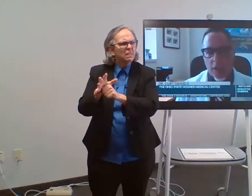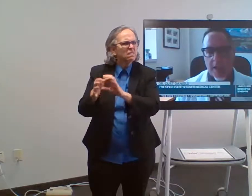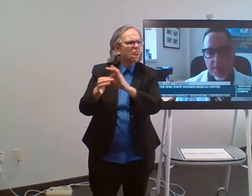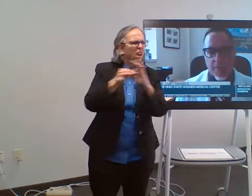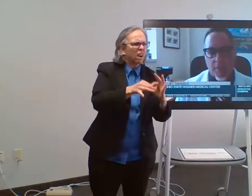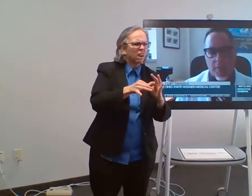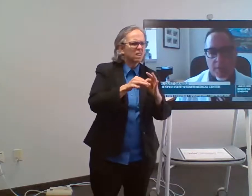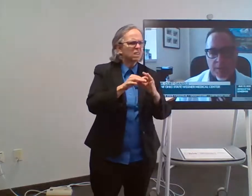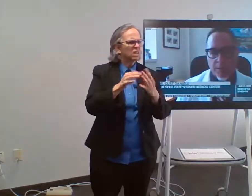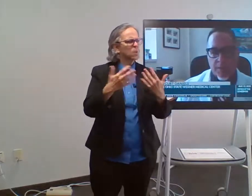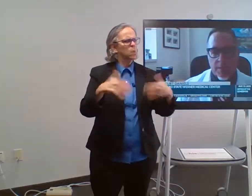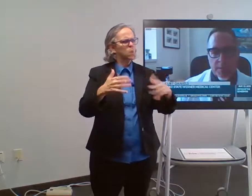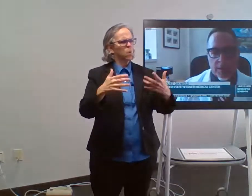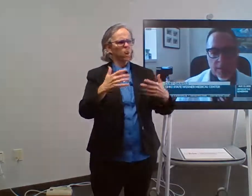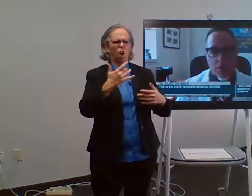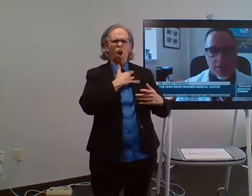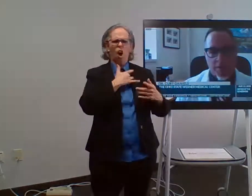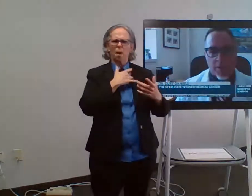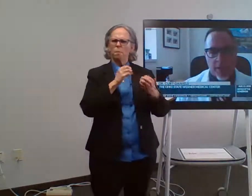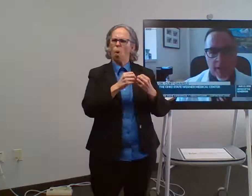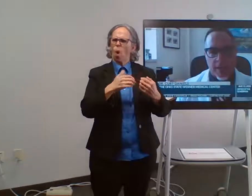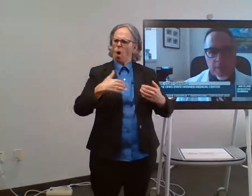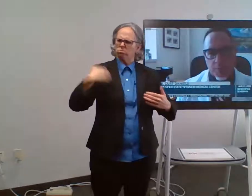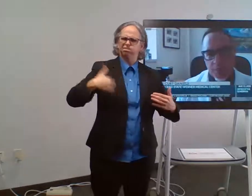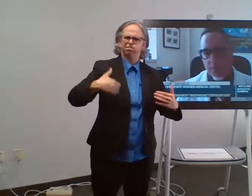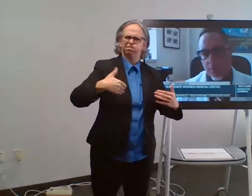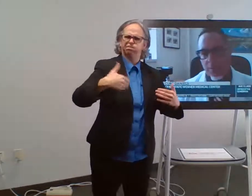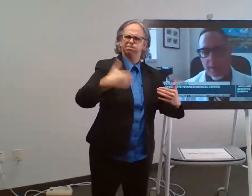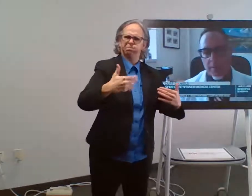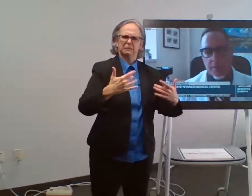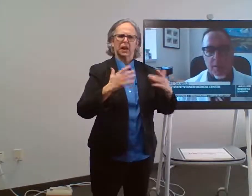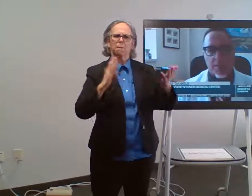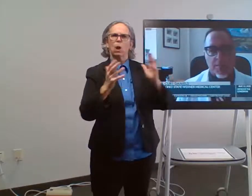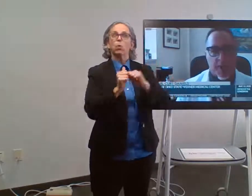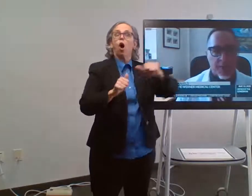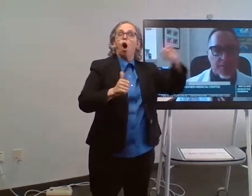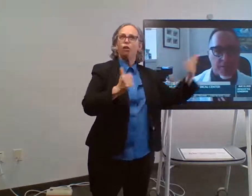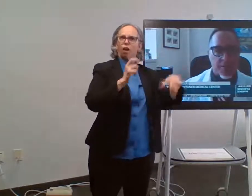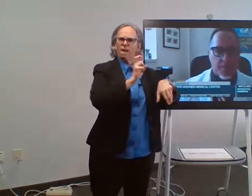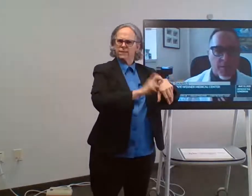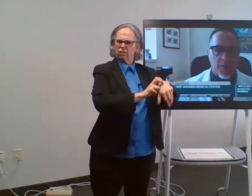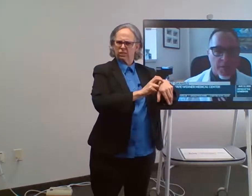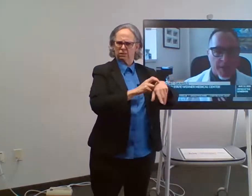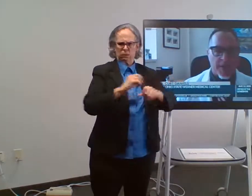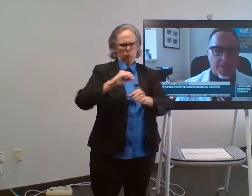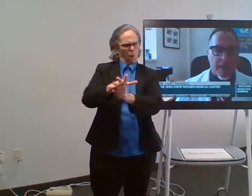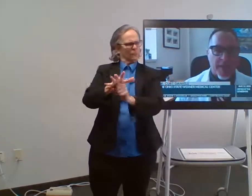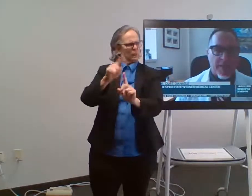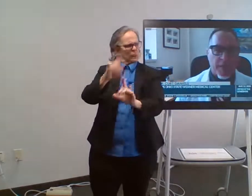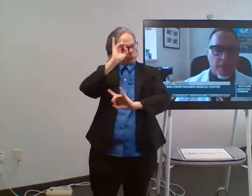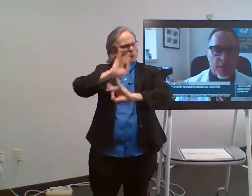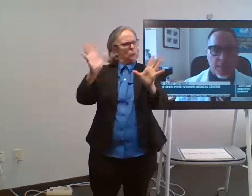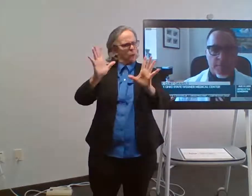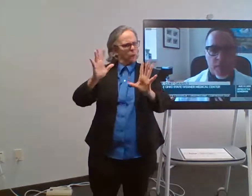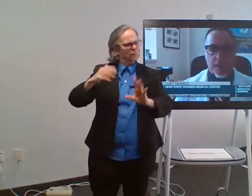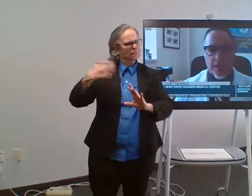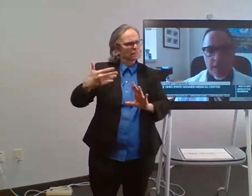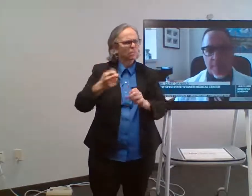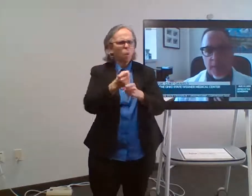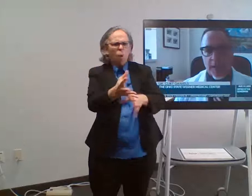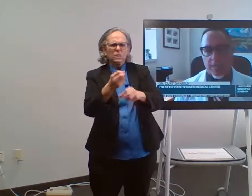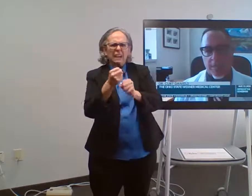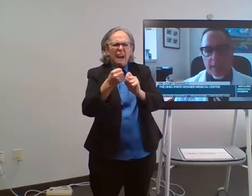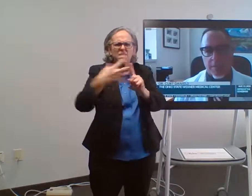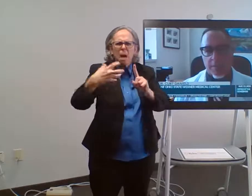of cardiac involvement causing myocarditis with coronavirus and other viruses so far from the data we have. And this is mostly